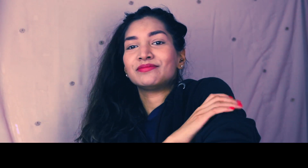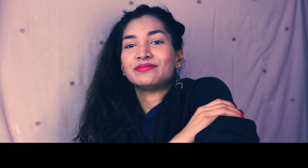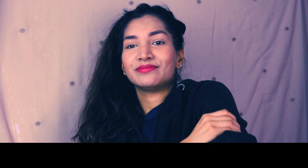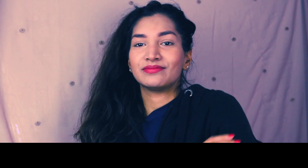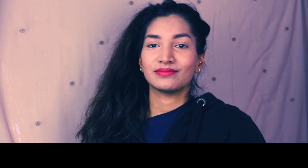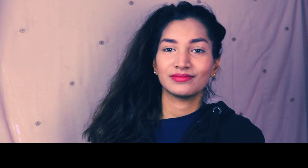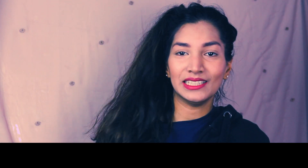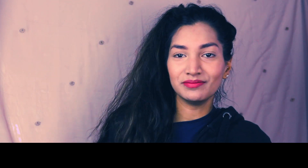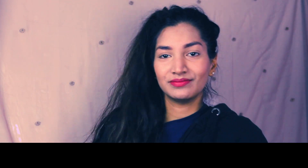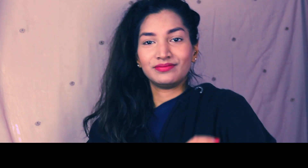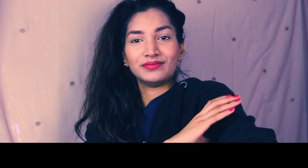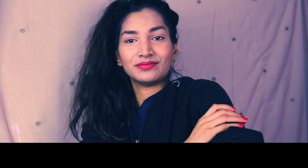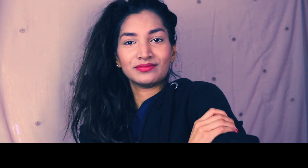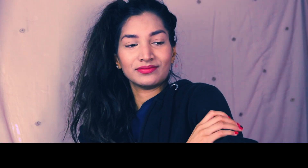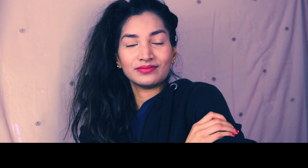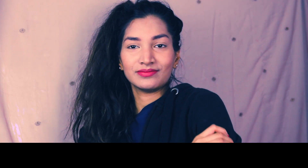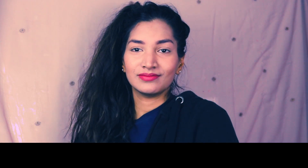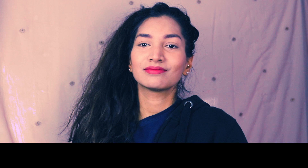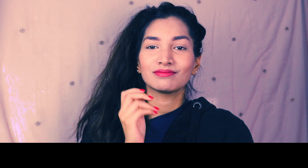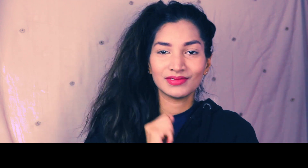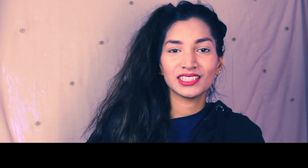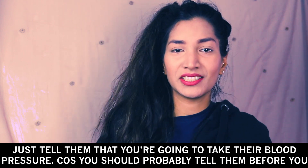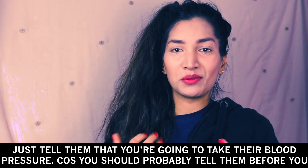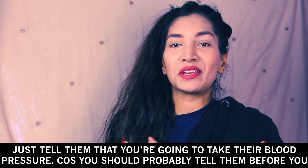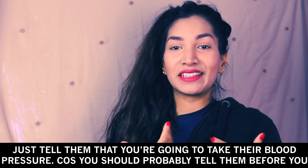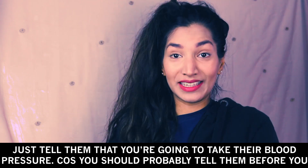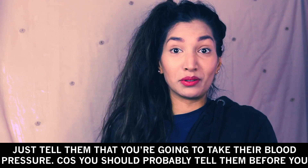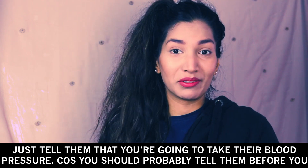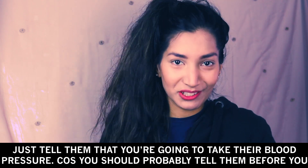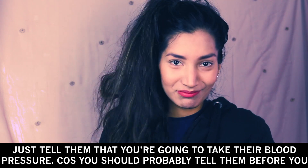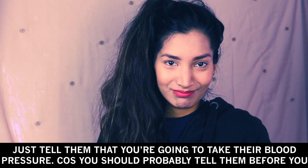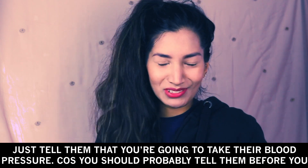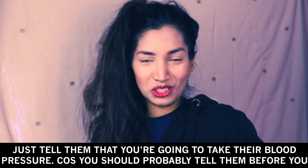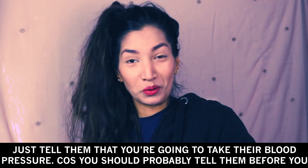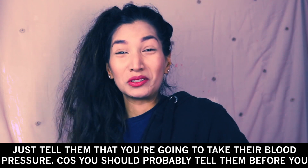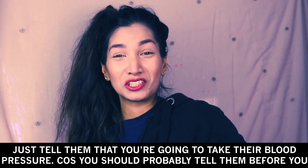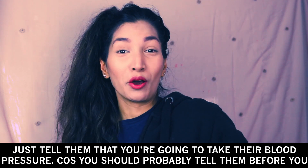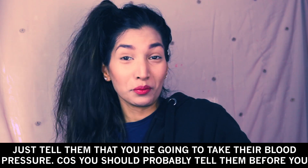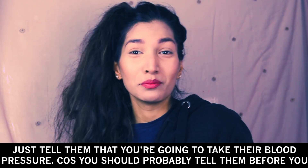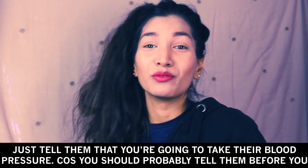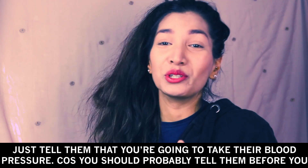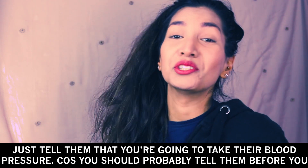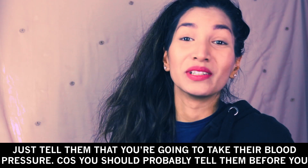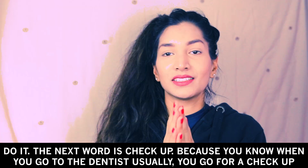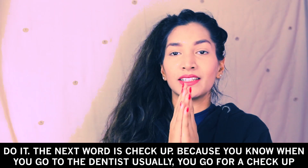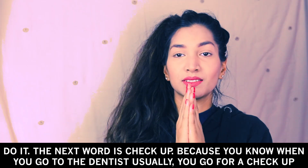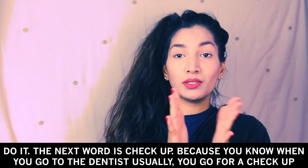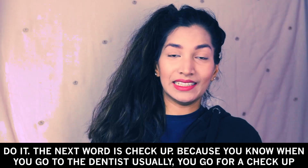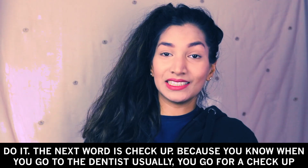to tell them that you didn't take their blood pressure because you probably should tell them before you do it. The next word is